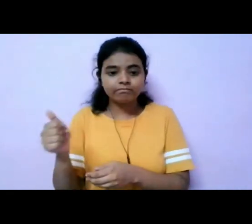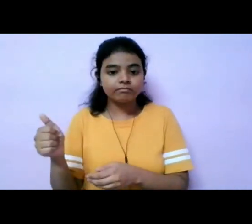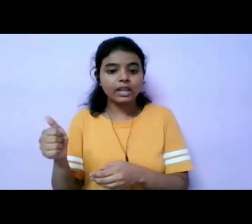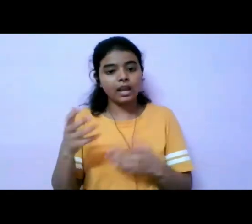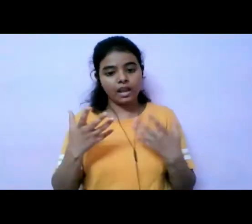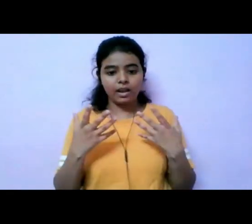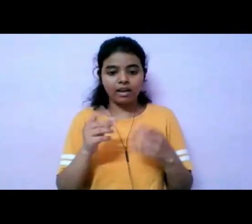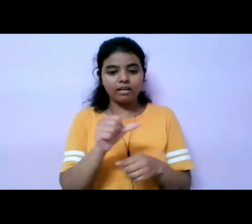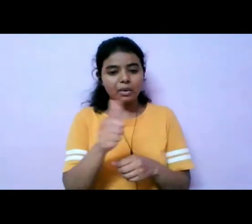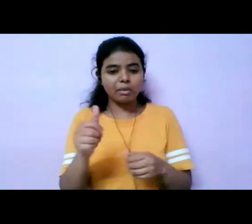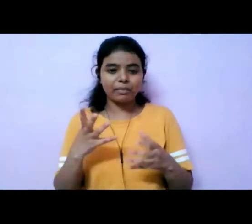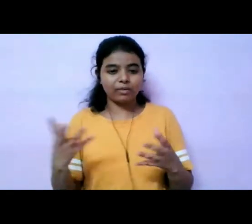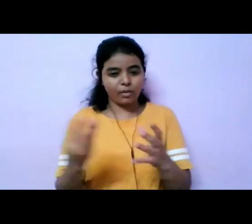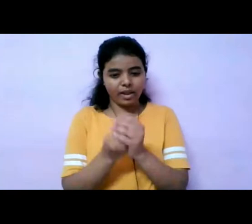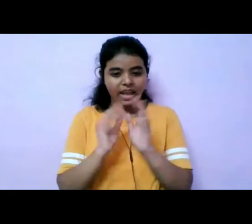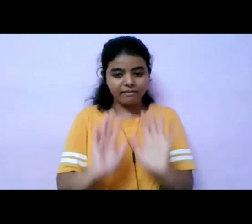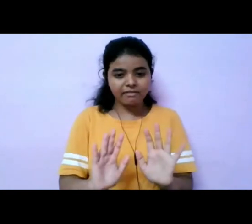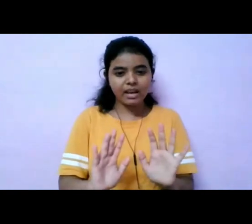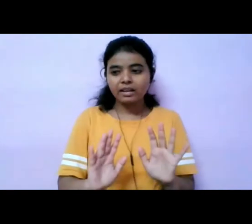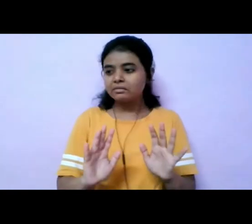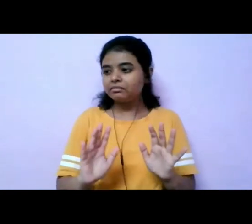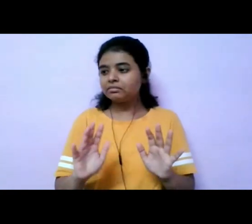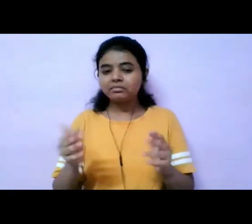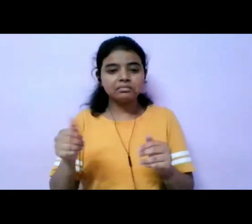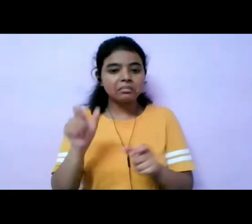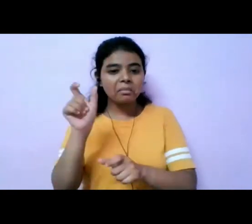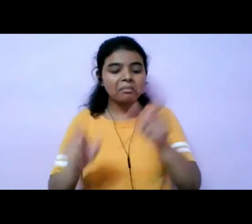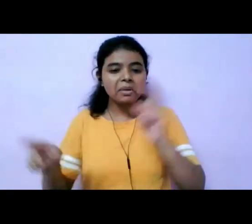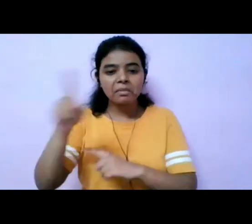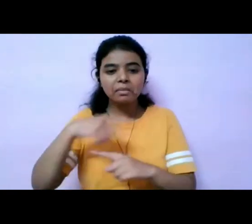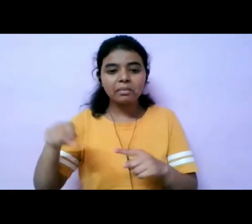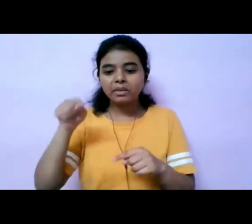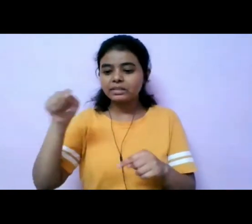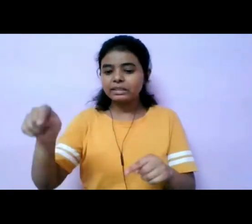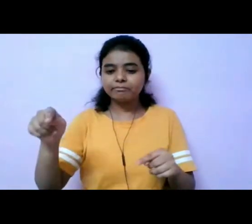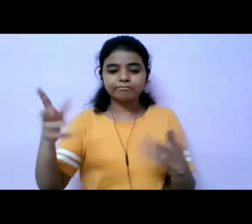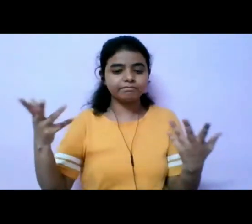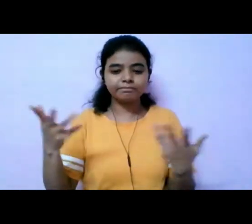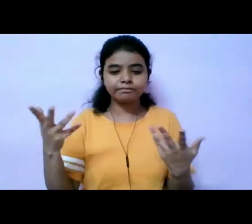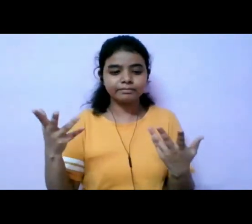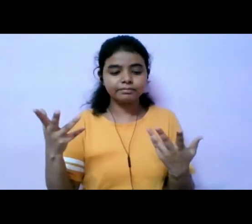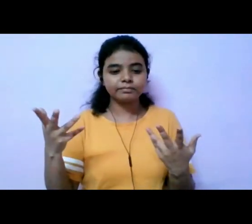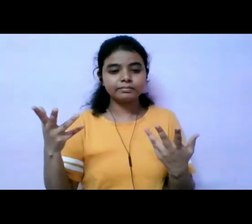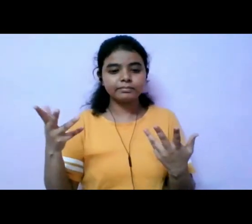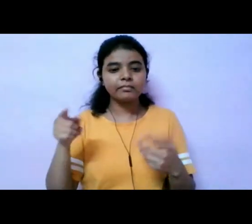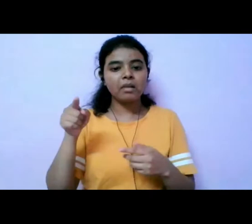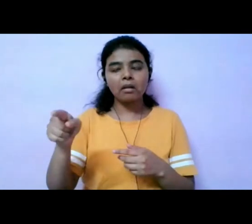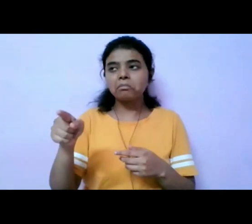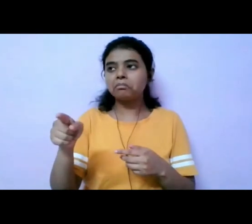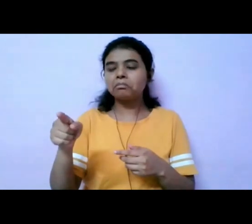others. It is not the space for the egos, subjects, and substances that are at the